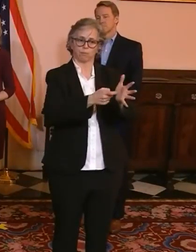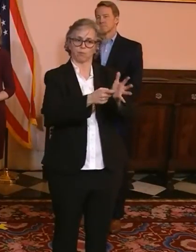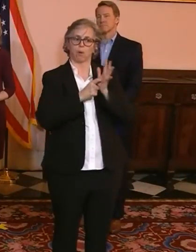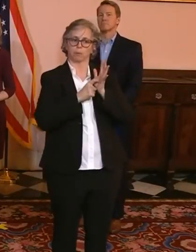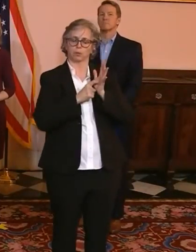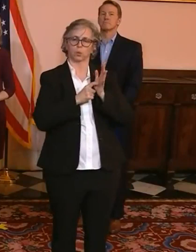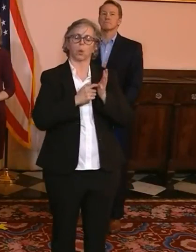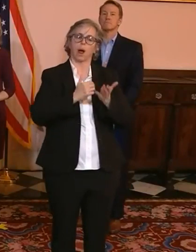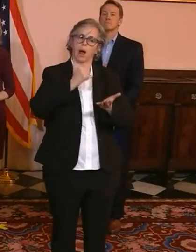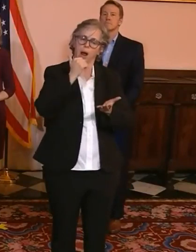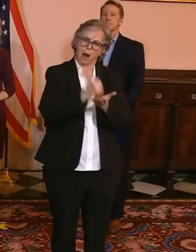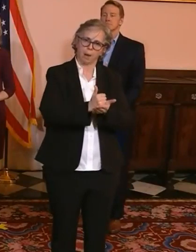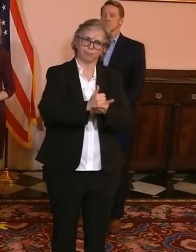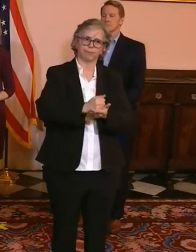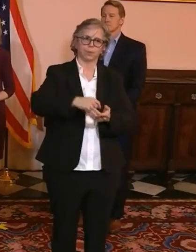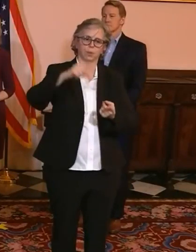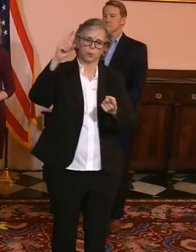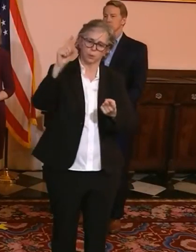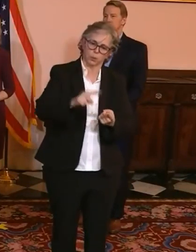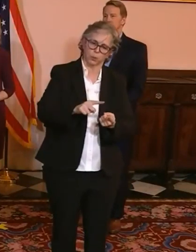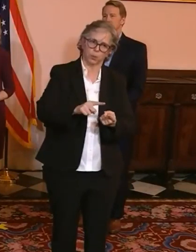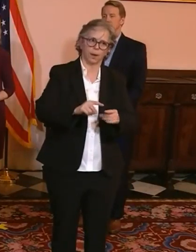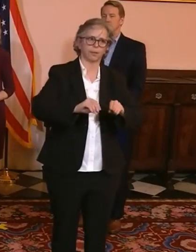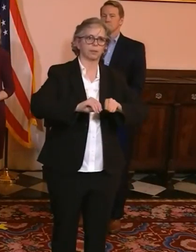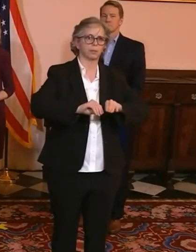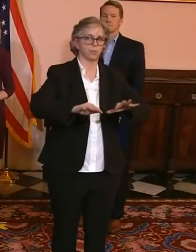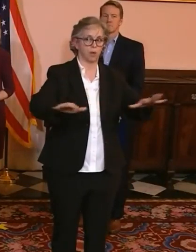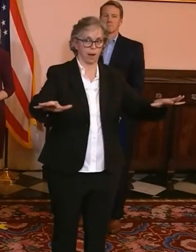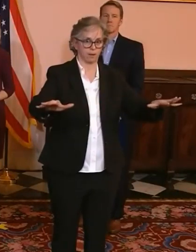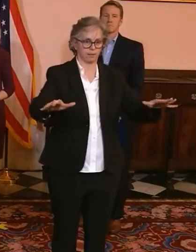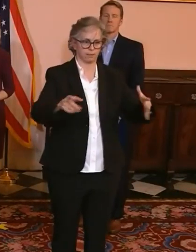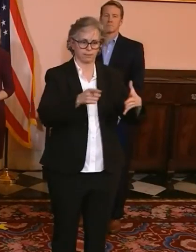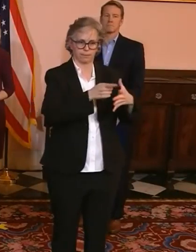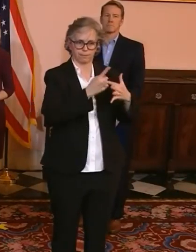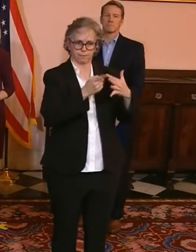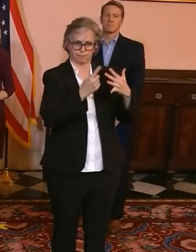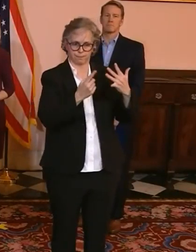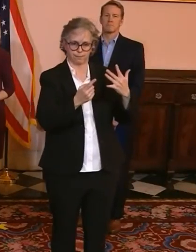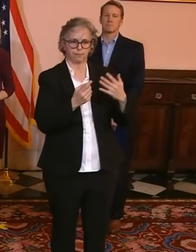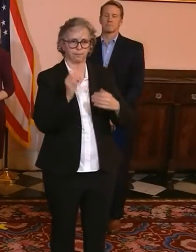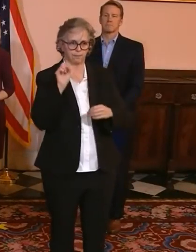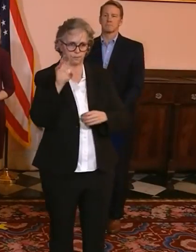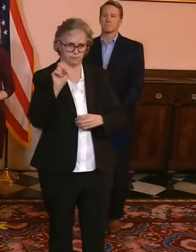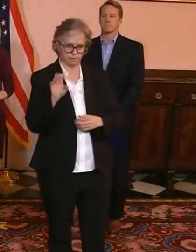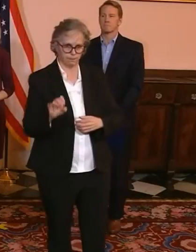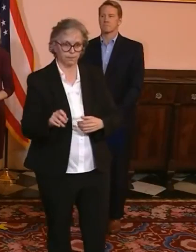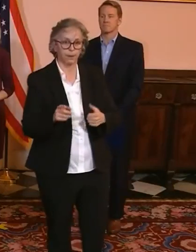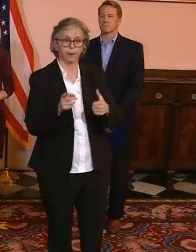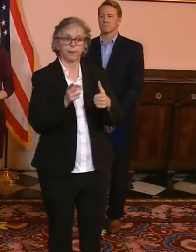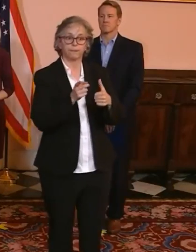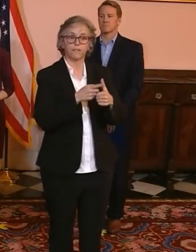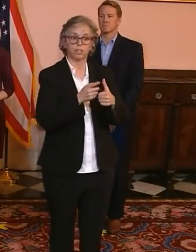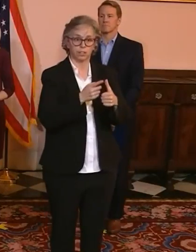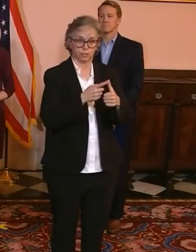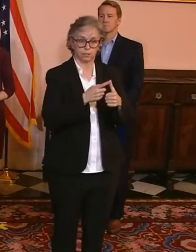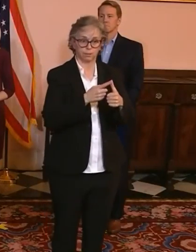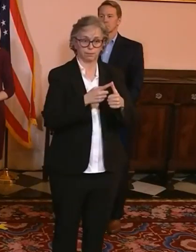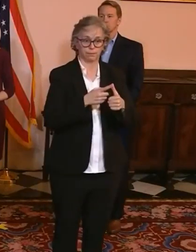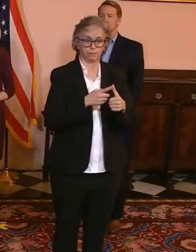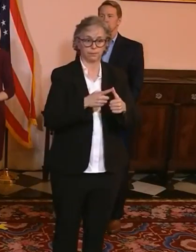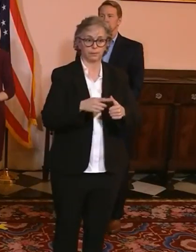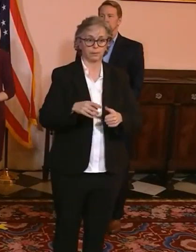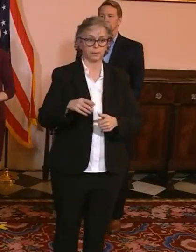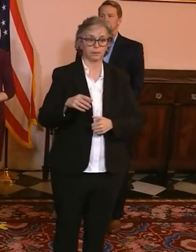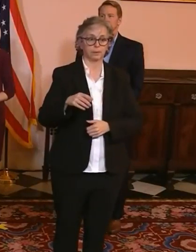these. The Bureau of Motor Vehicles has about 1 million people that go through